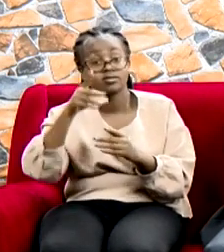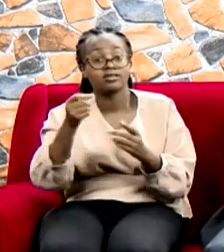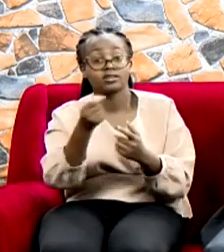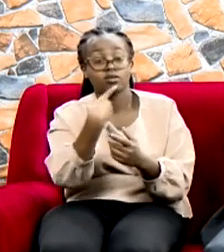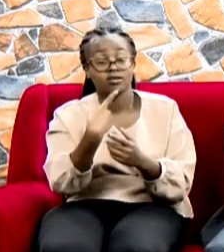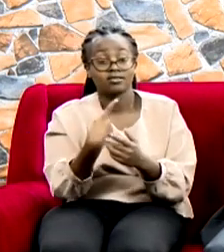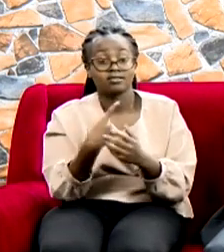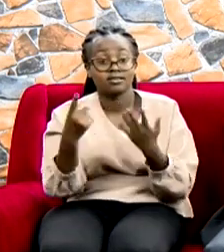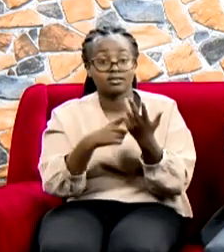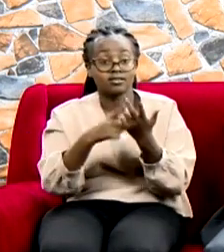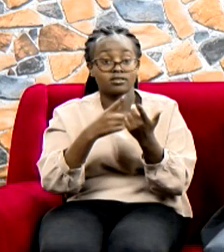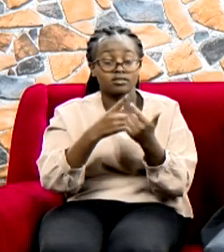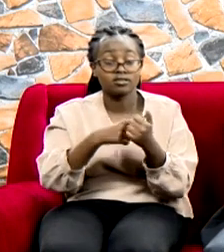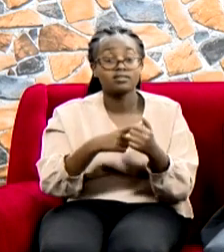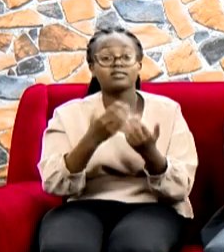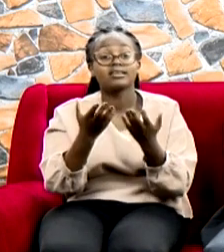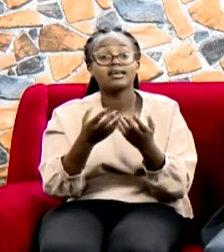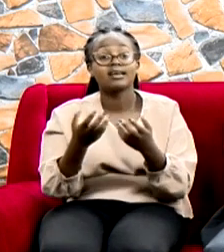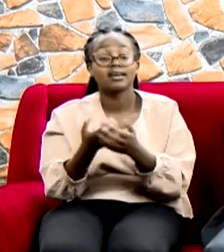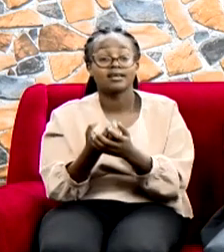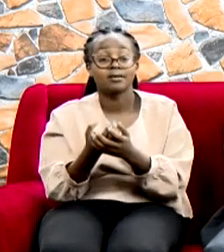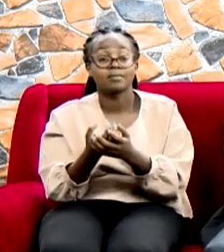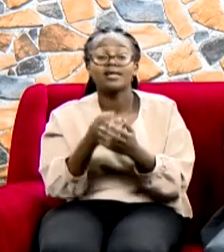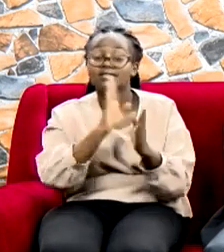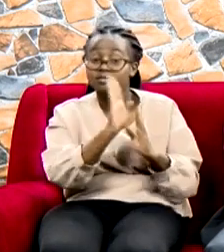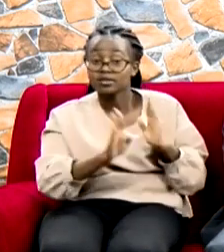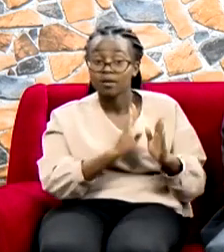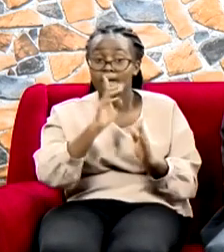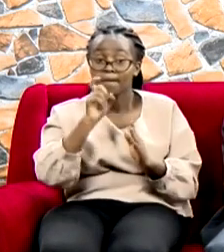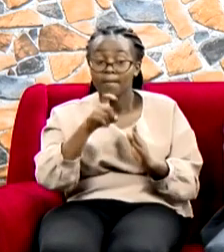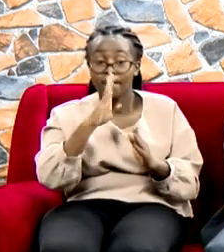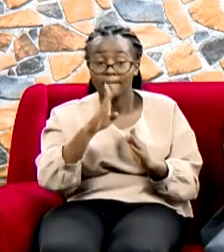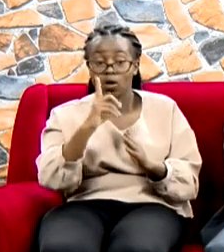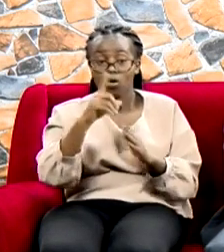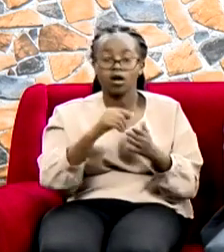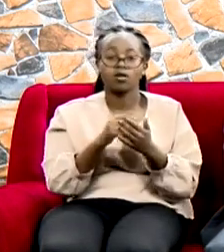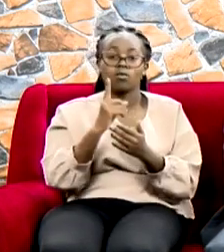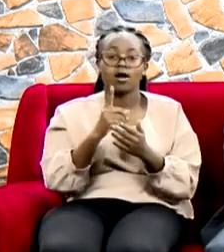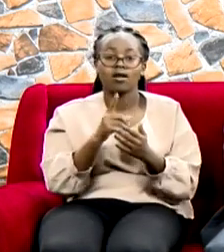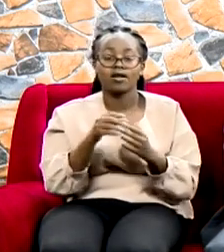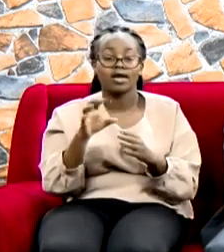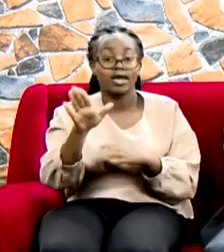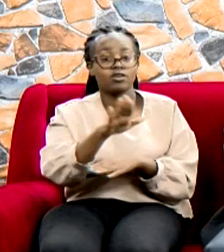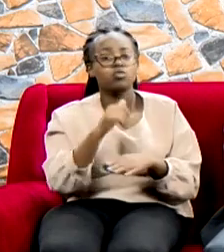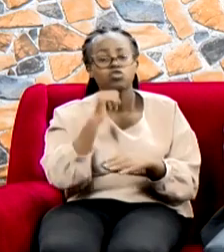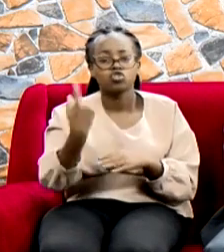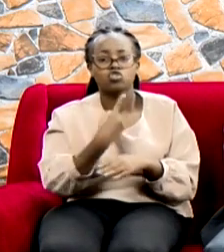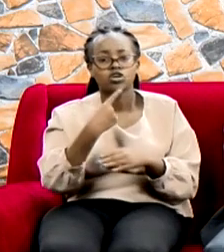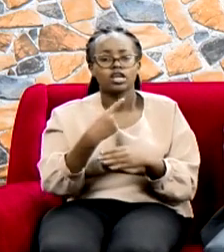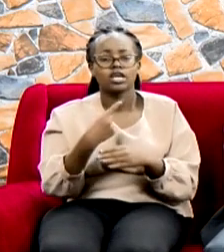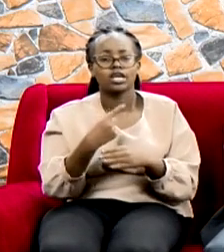diagnostic statistical manual requires that the behavior must be exhibited in more than one environment. So if not only in the house